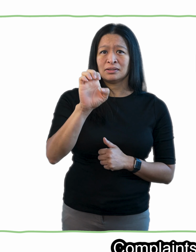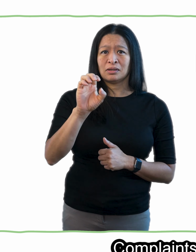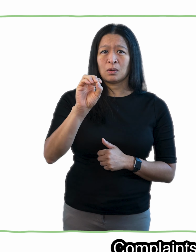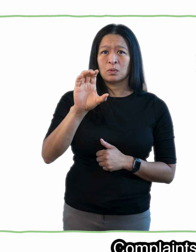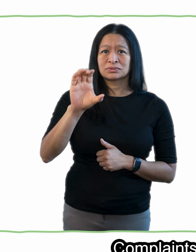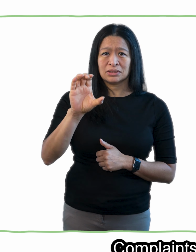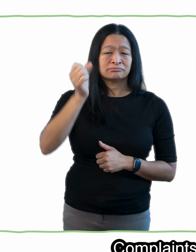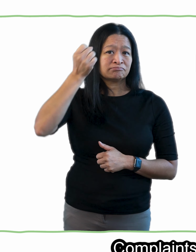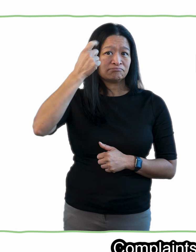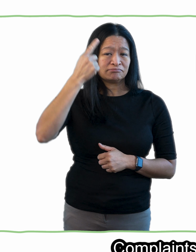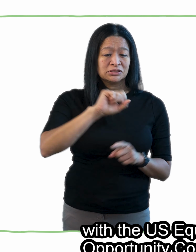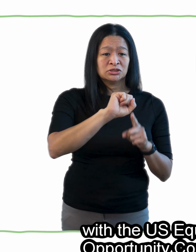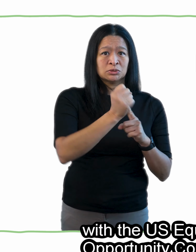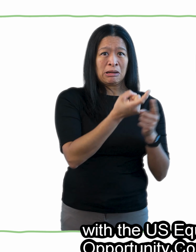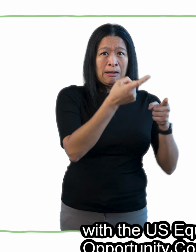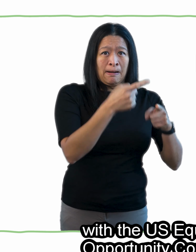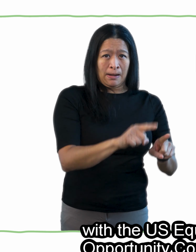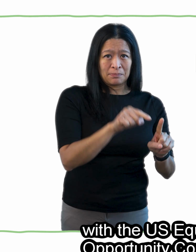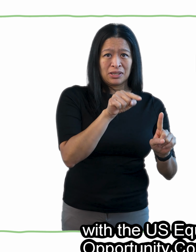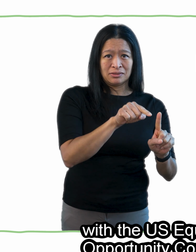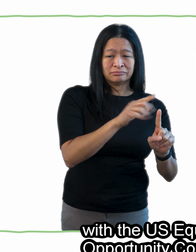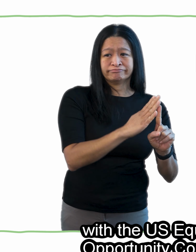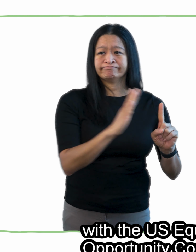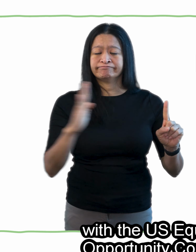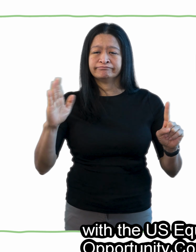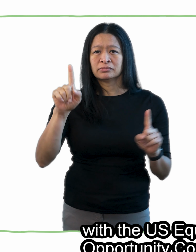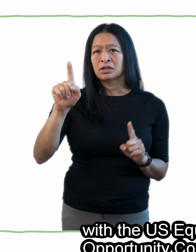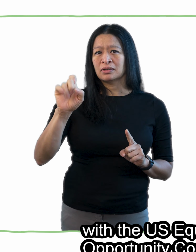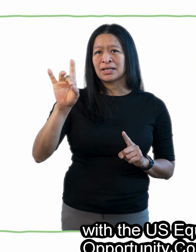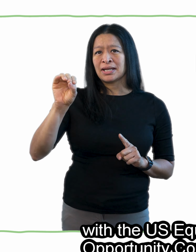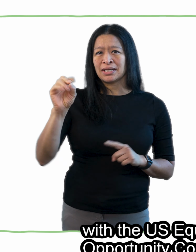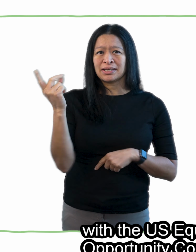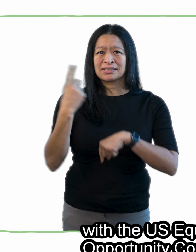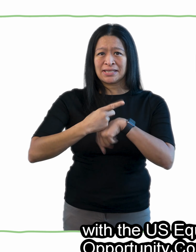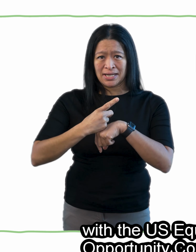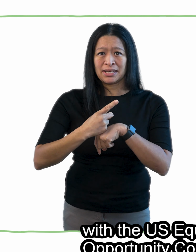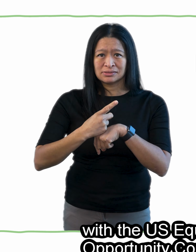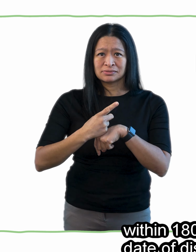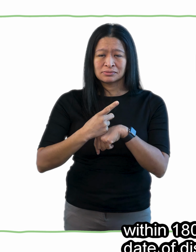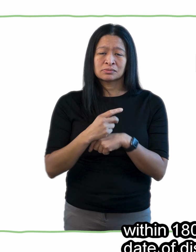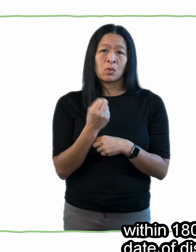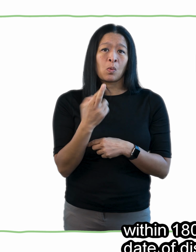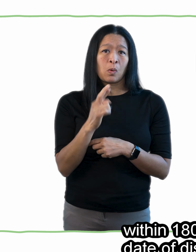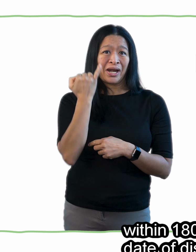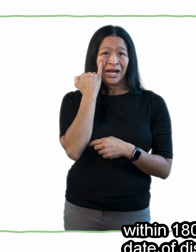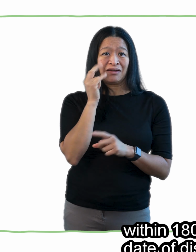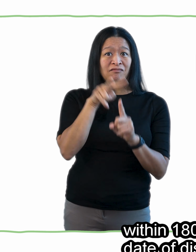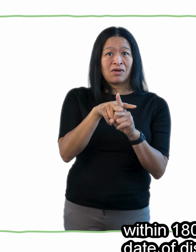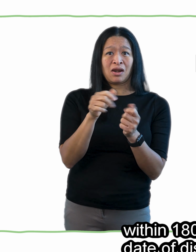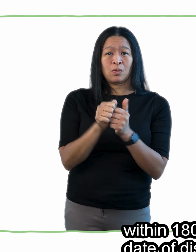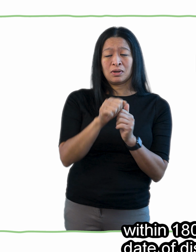Complaints must be filed with the U.S. Equal Opportunity Commission, EEOC, within 180 days of the date